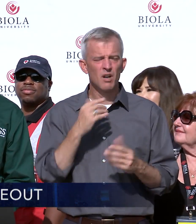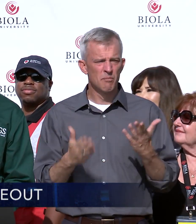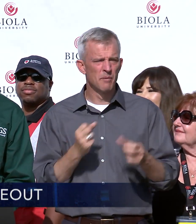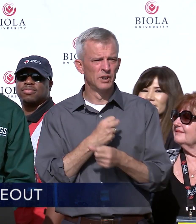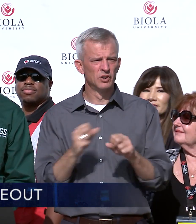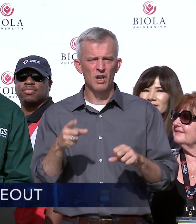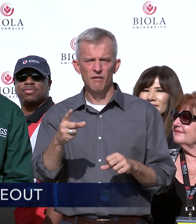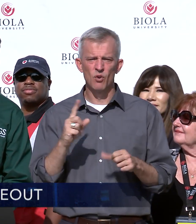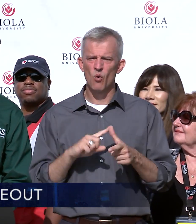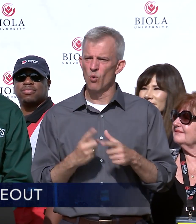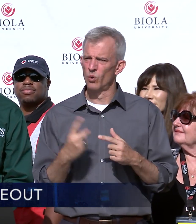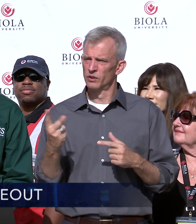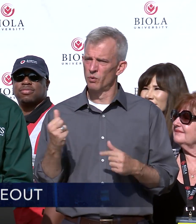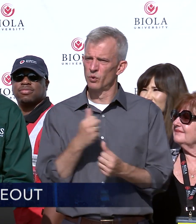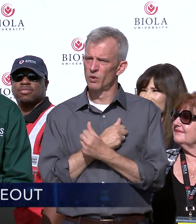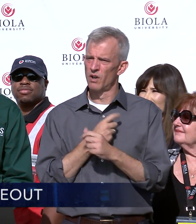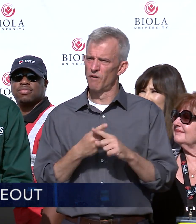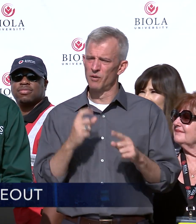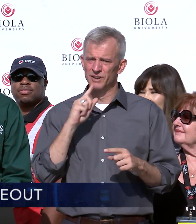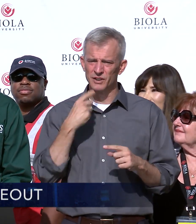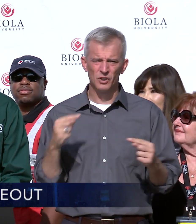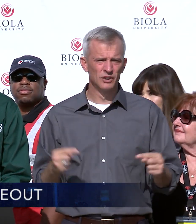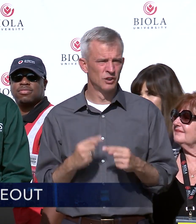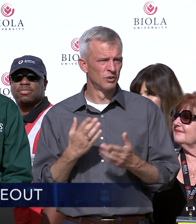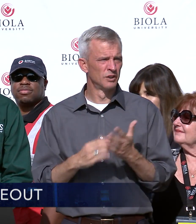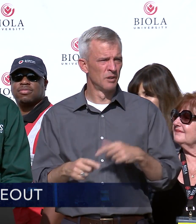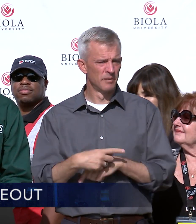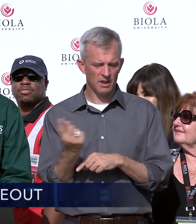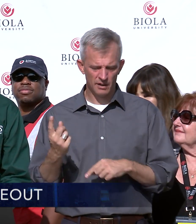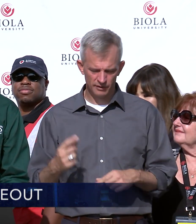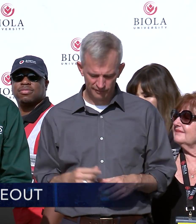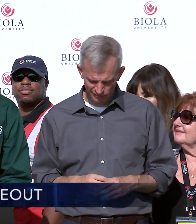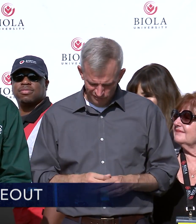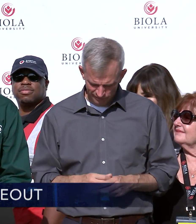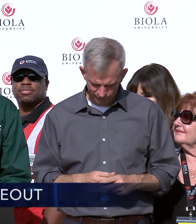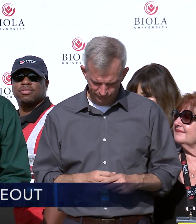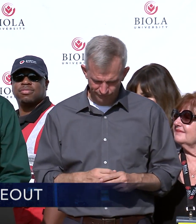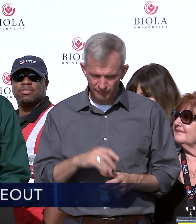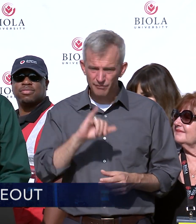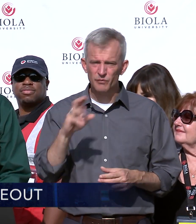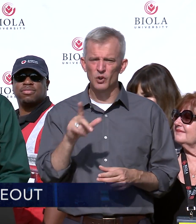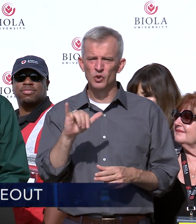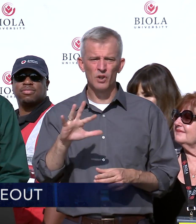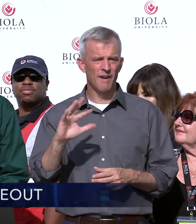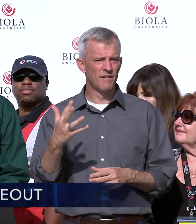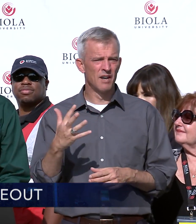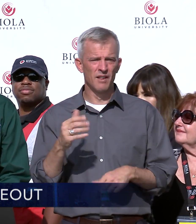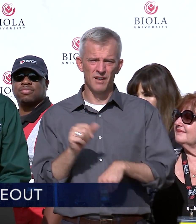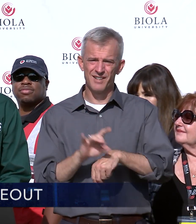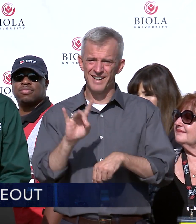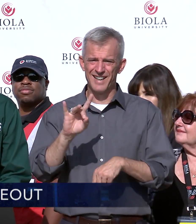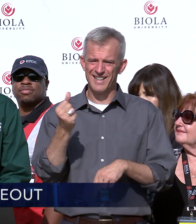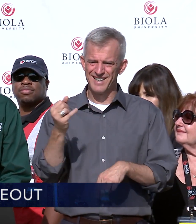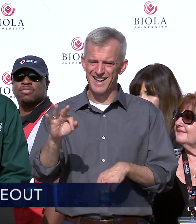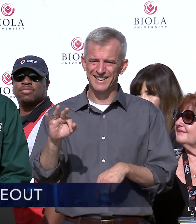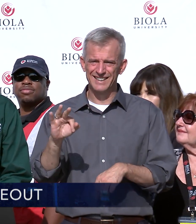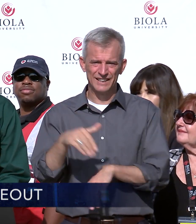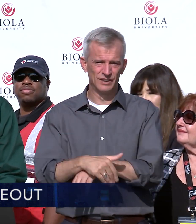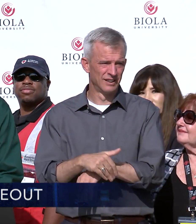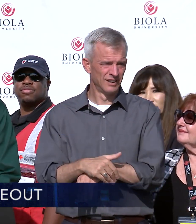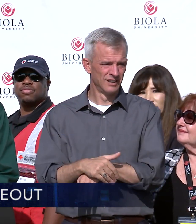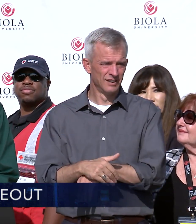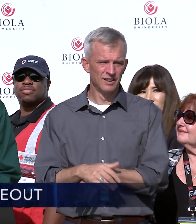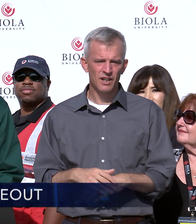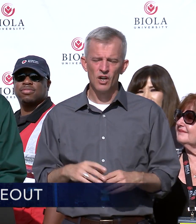love from serious injury someday. On the 5th of July this year at 8:19 p.m., a group of